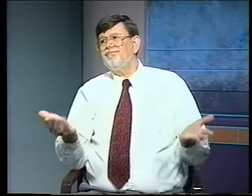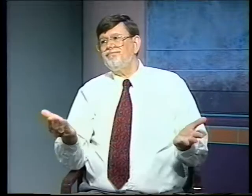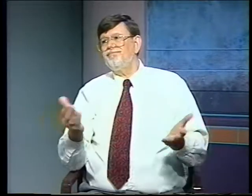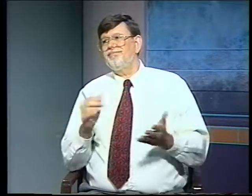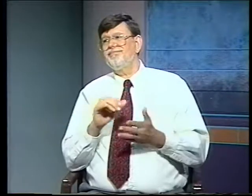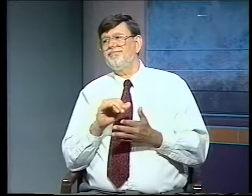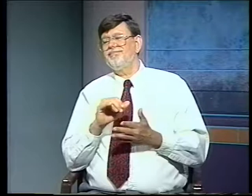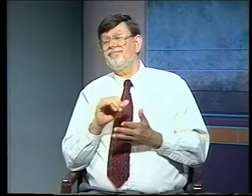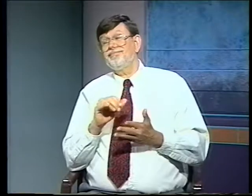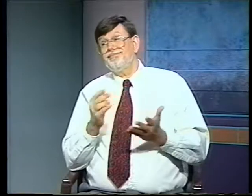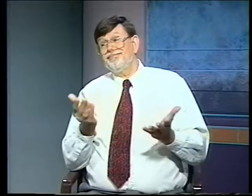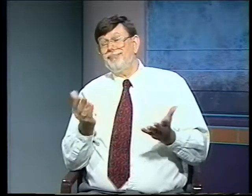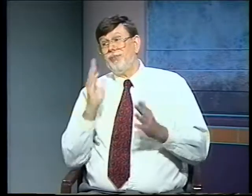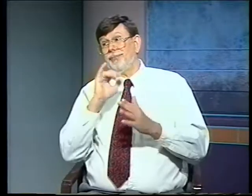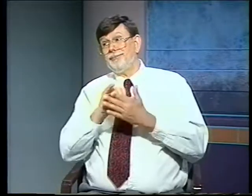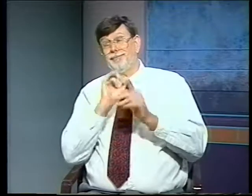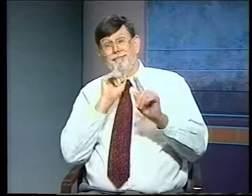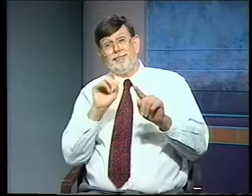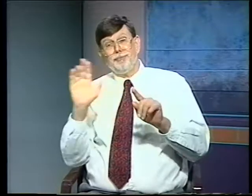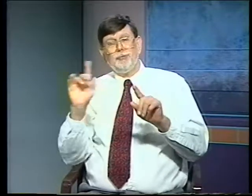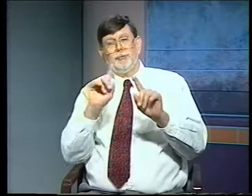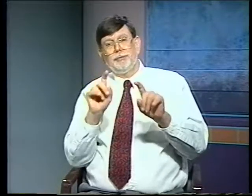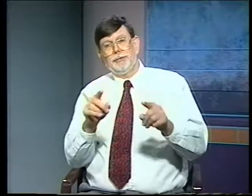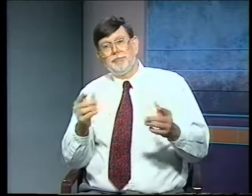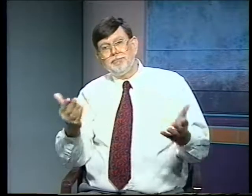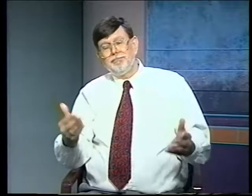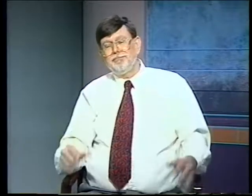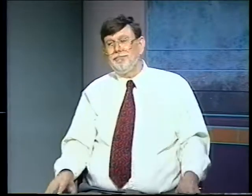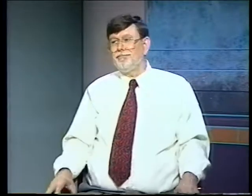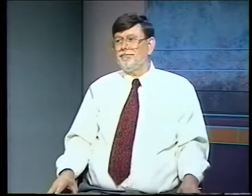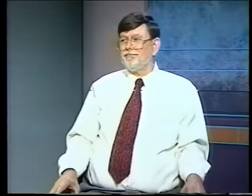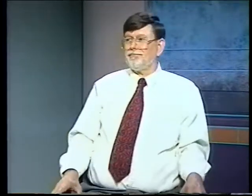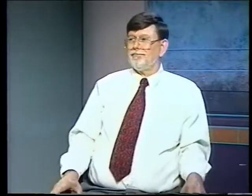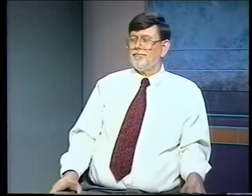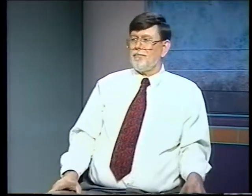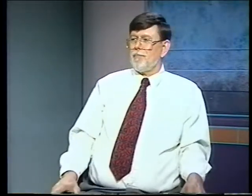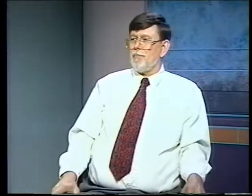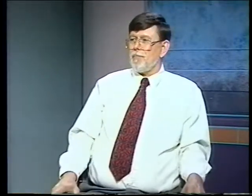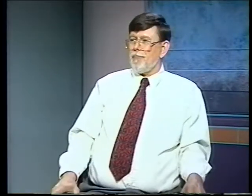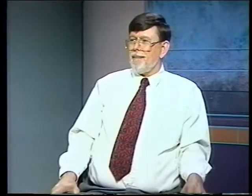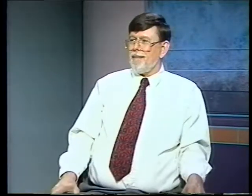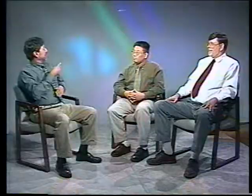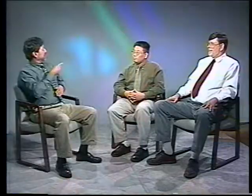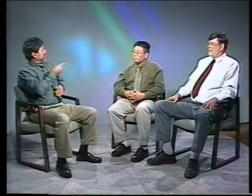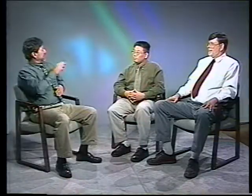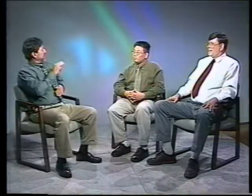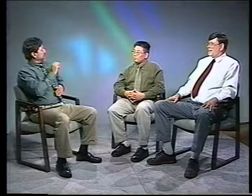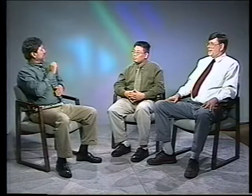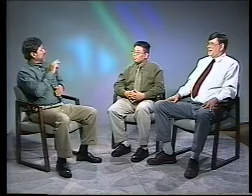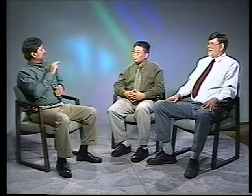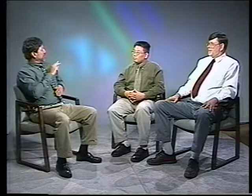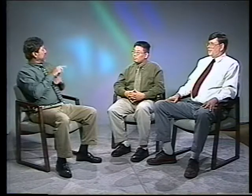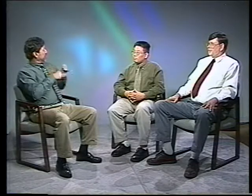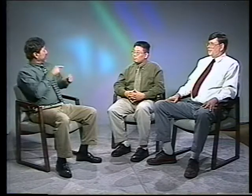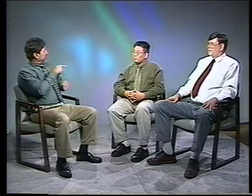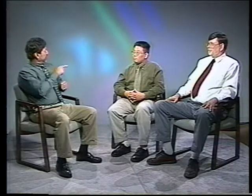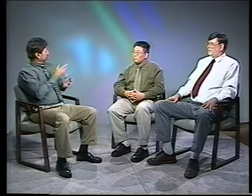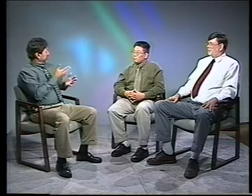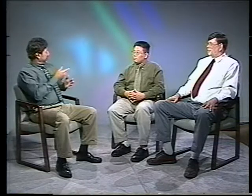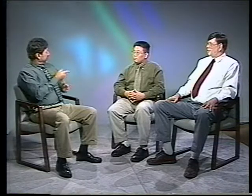culture interpreter and try to get one that's as qualified as possible. I hope that answers your question. Martin,